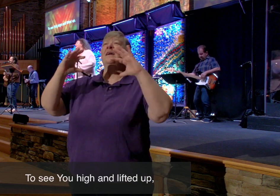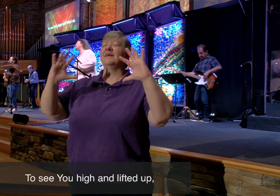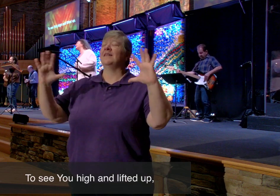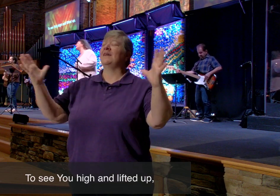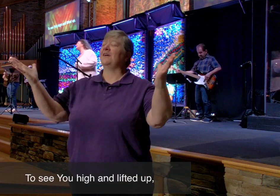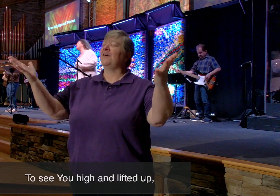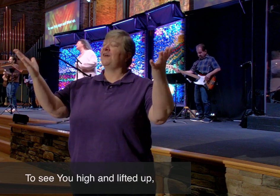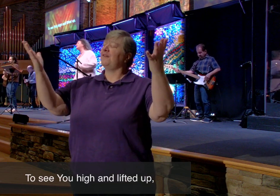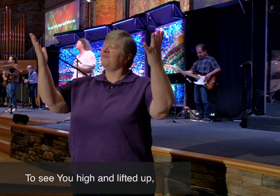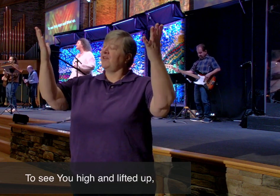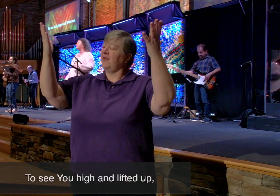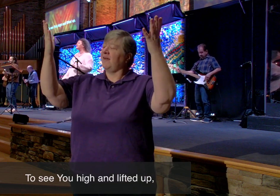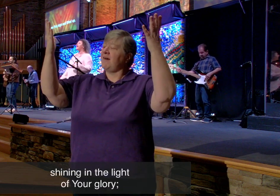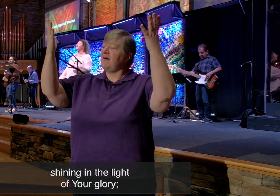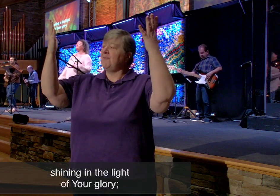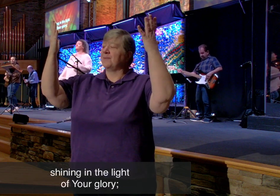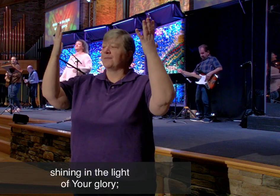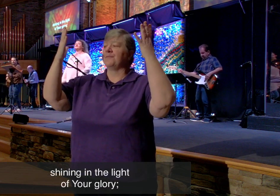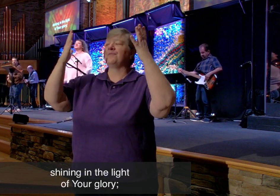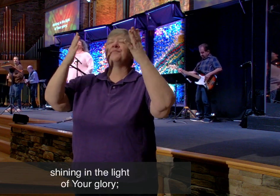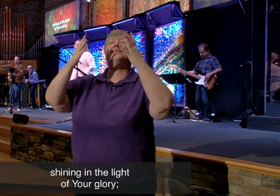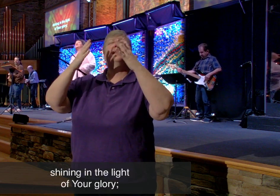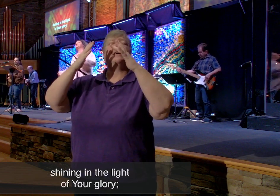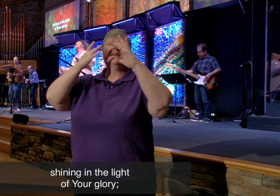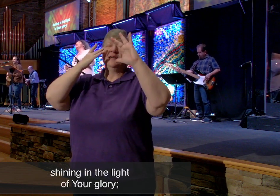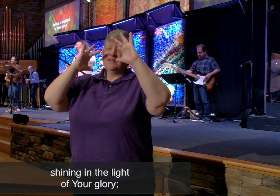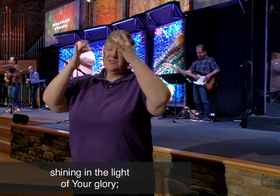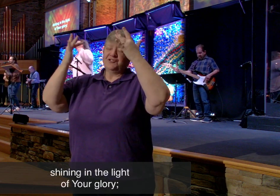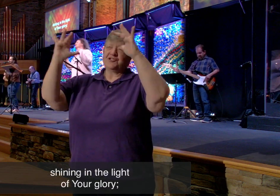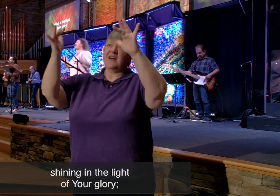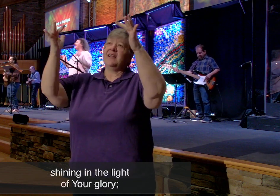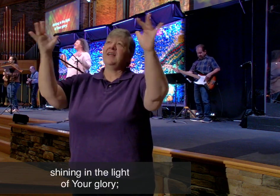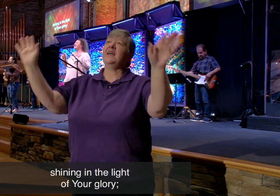see you high lifted up,